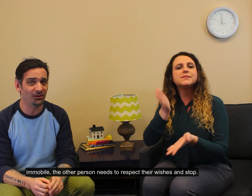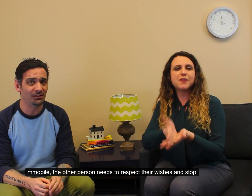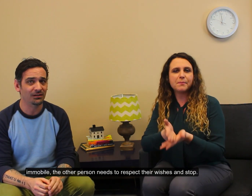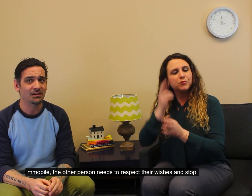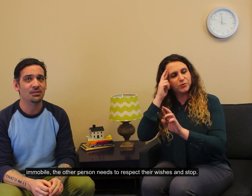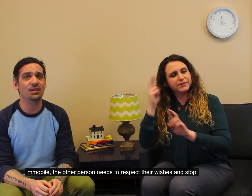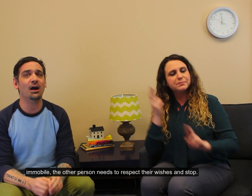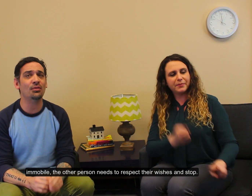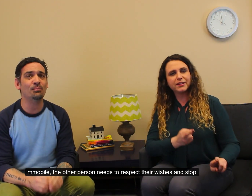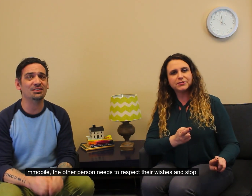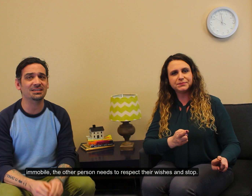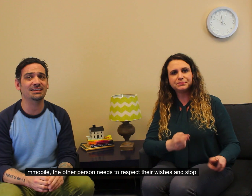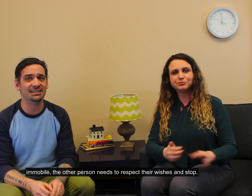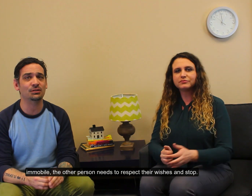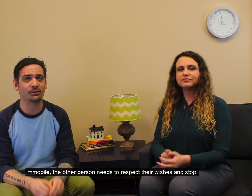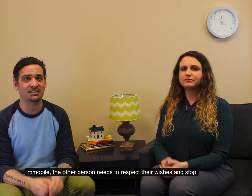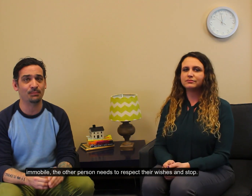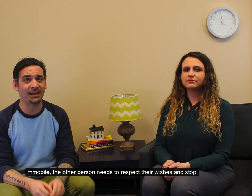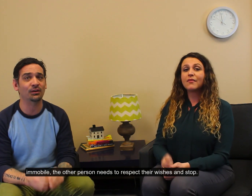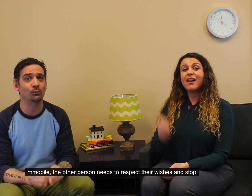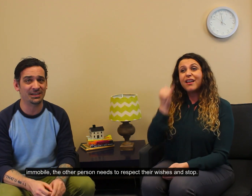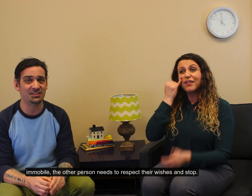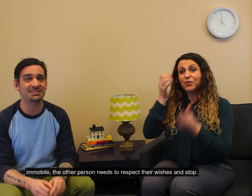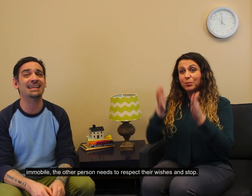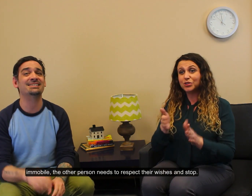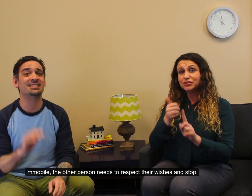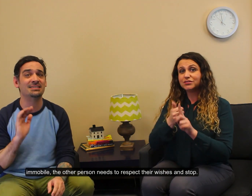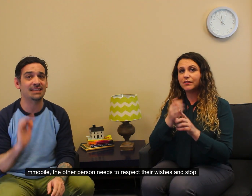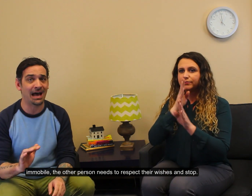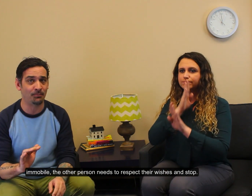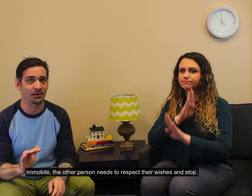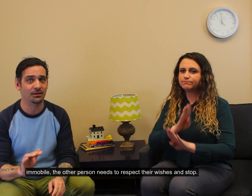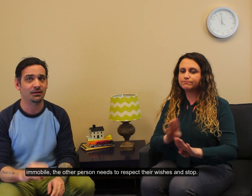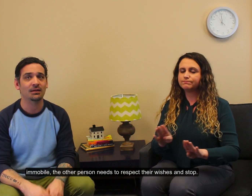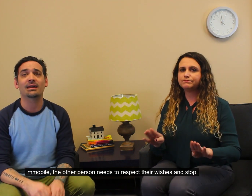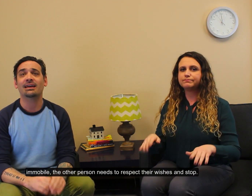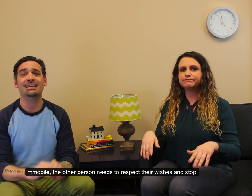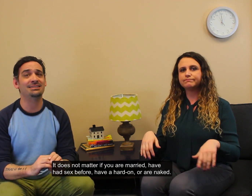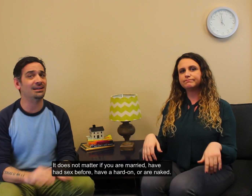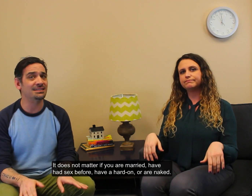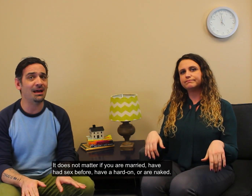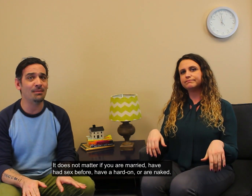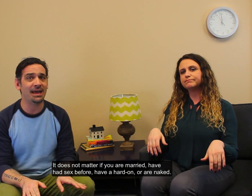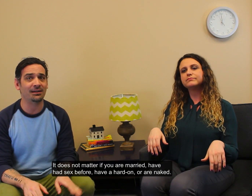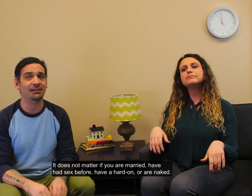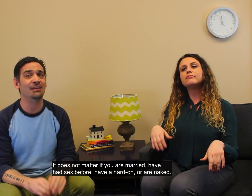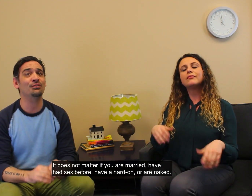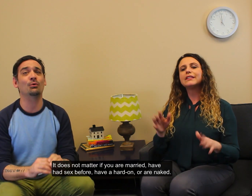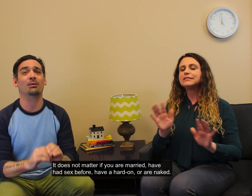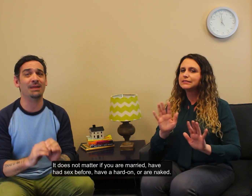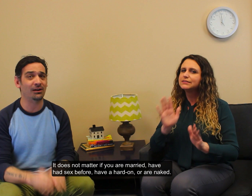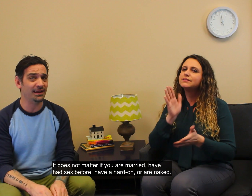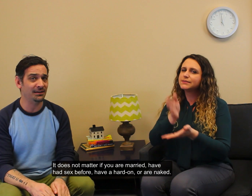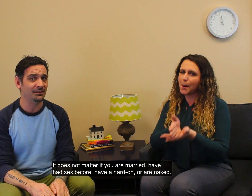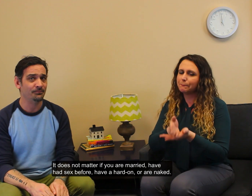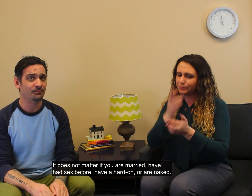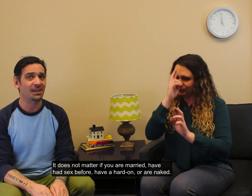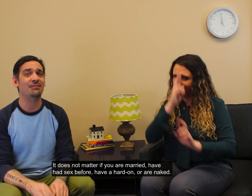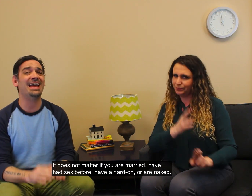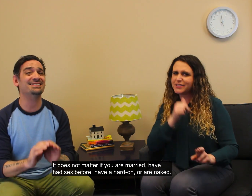immobile, the other person needs to respect their wishes and stop. It does not matter if you are married, have had